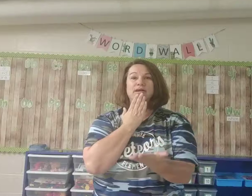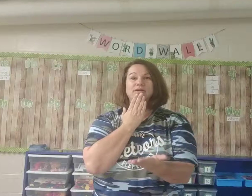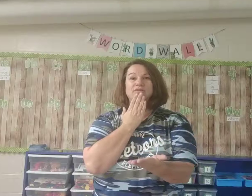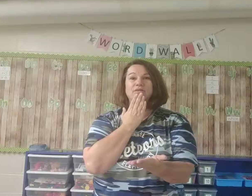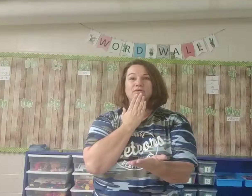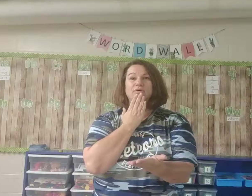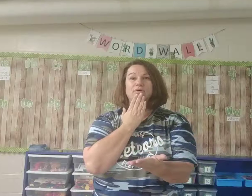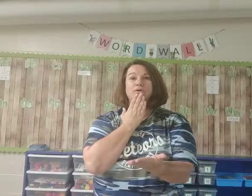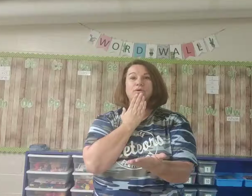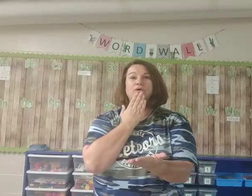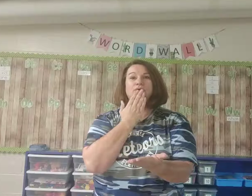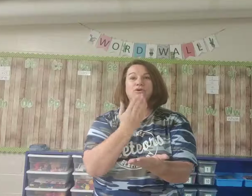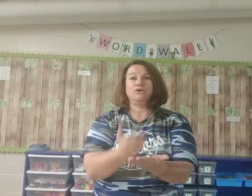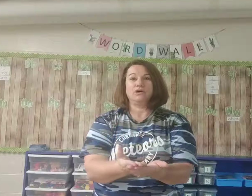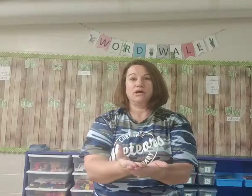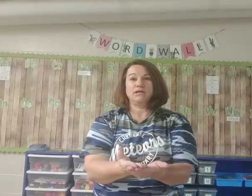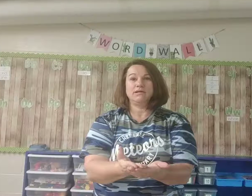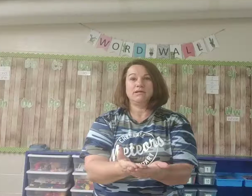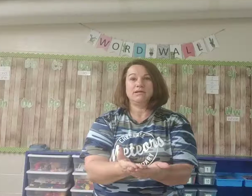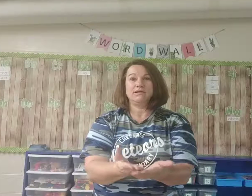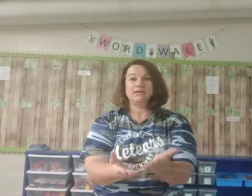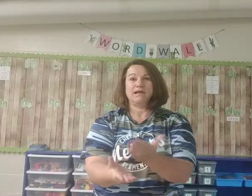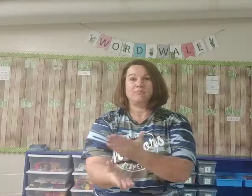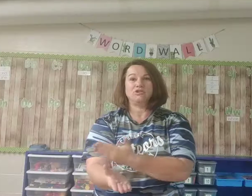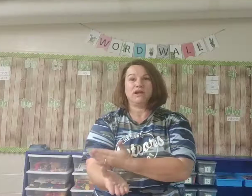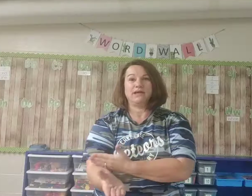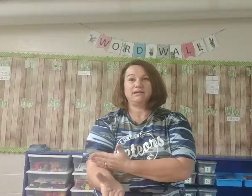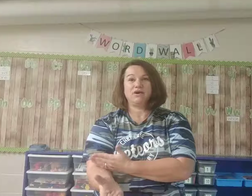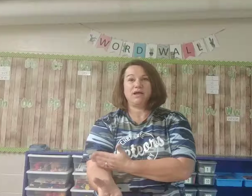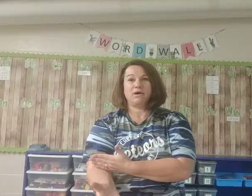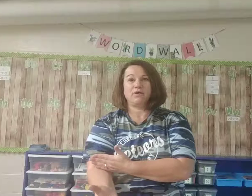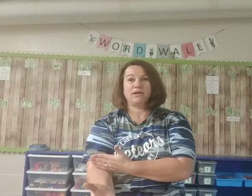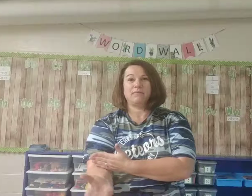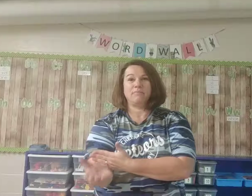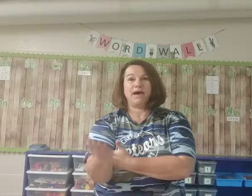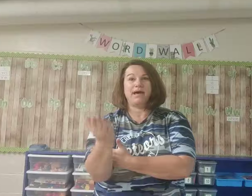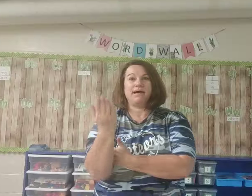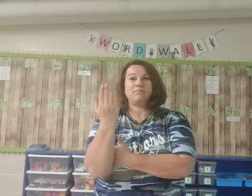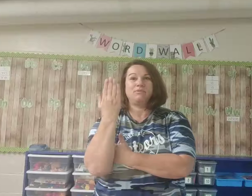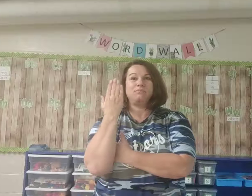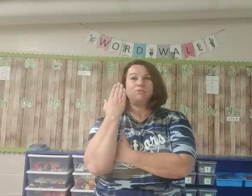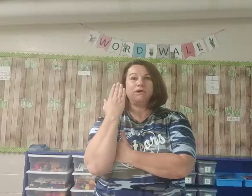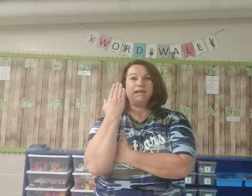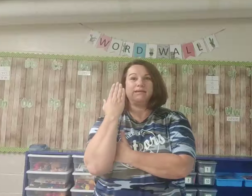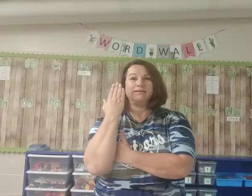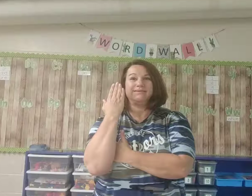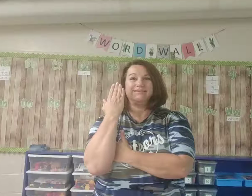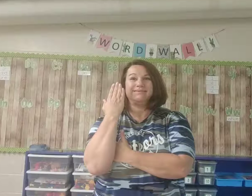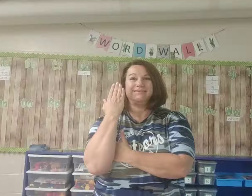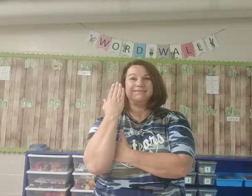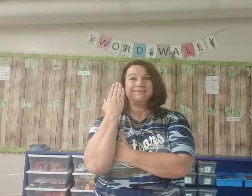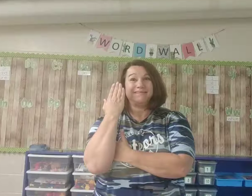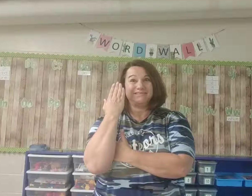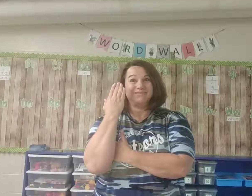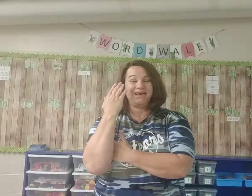hand in front of you. Good. Now put your hand on your elbow and come back up. Morning. Let's do that